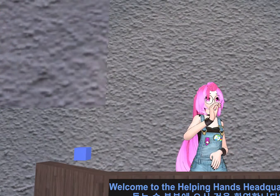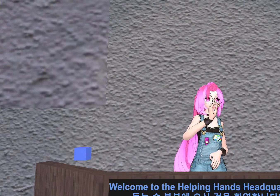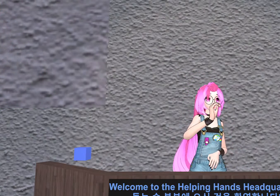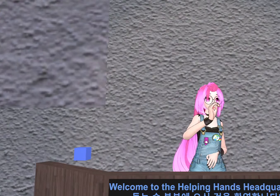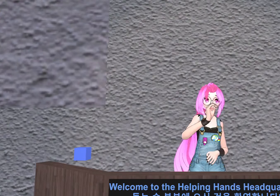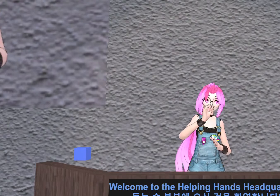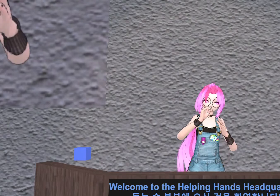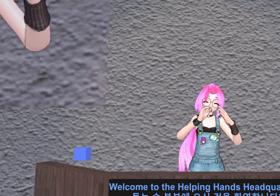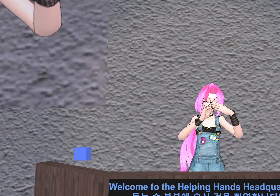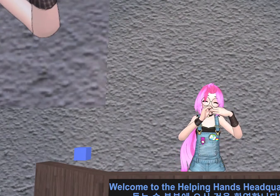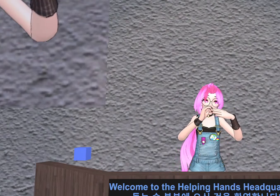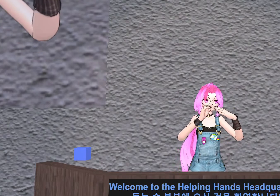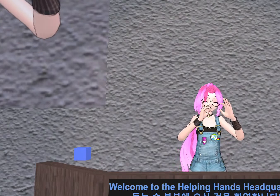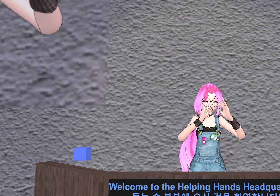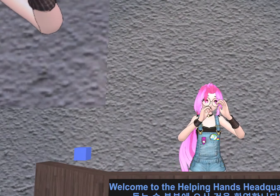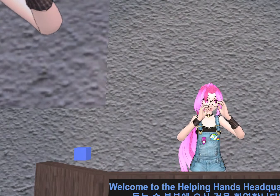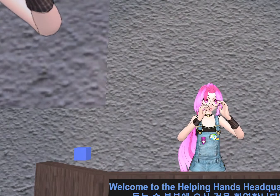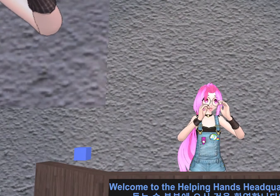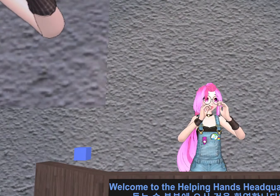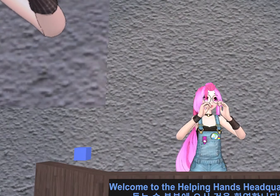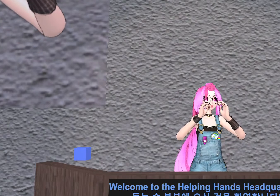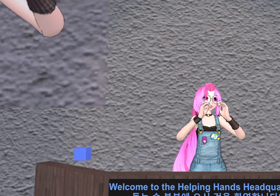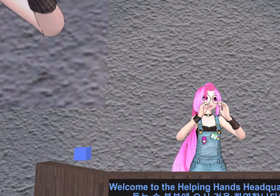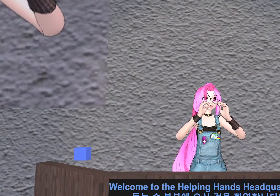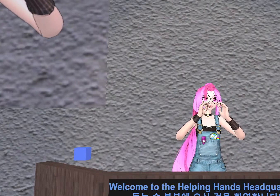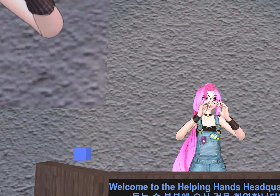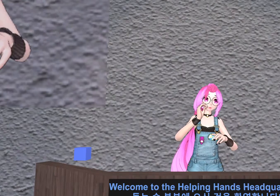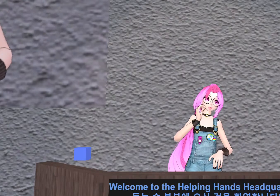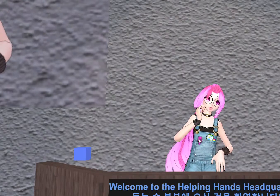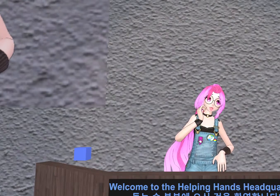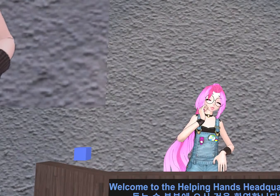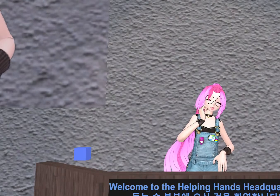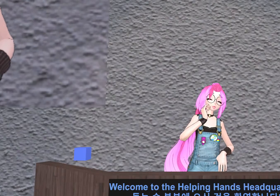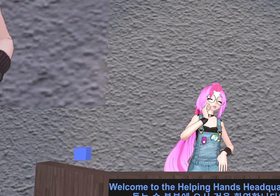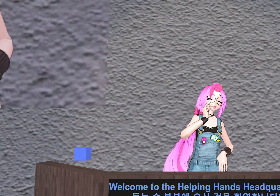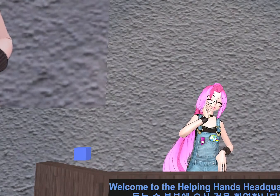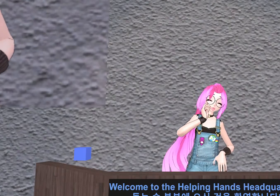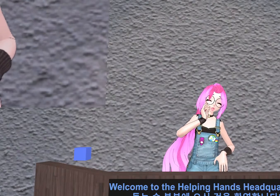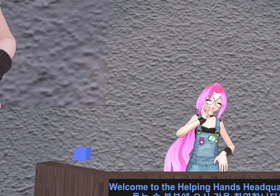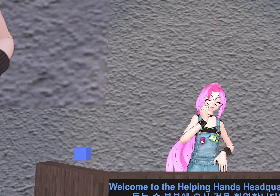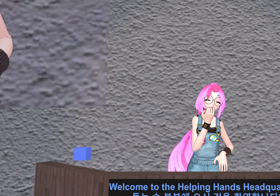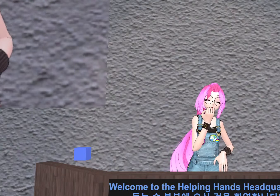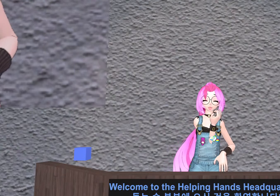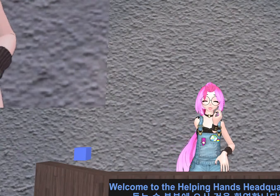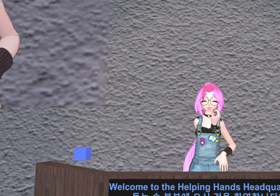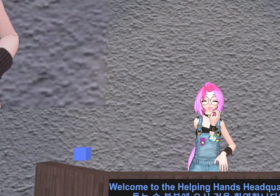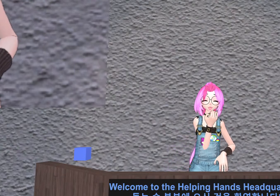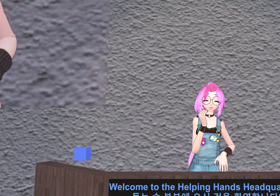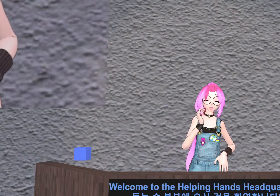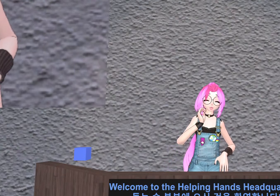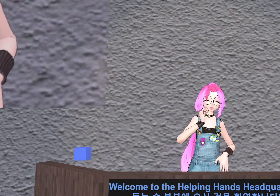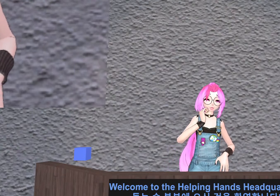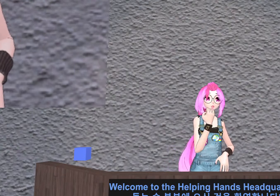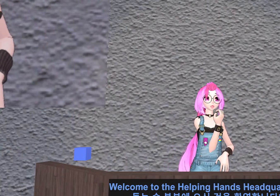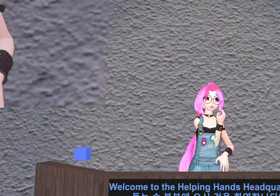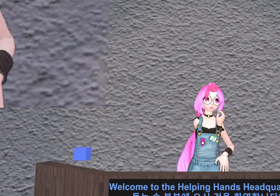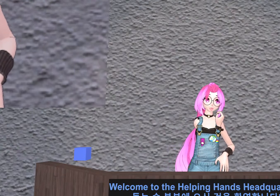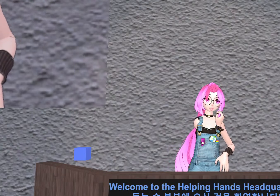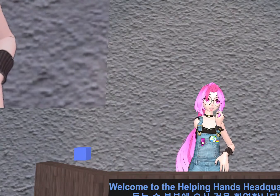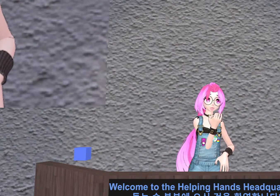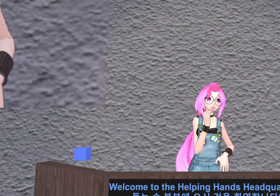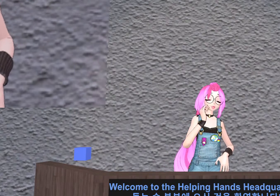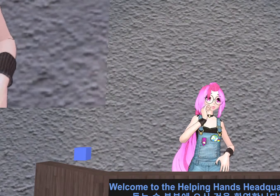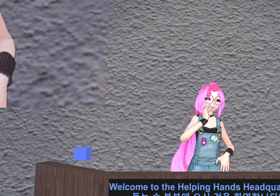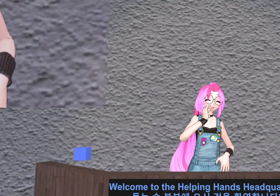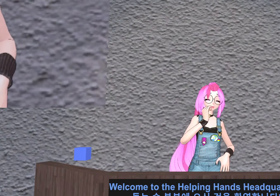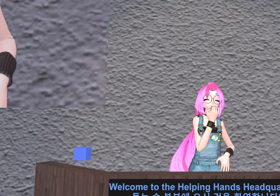VR. If you think of that Mamma Mia hand where it's kind of like pressed together like this. And then it almost looks like you're giving yourself 2